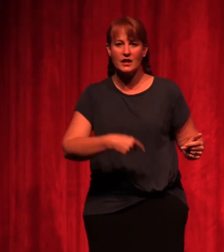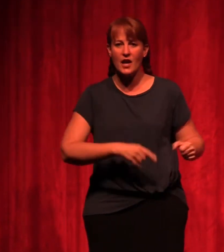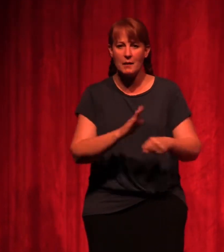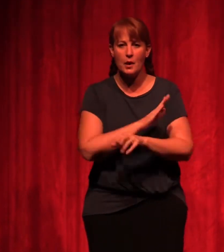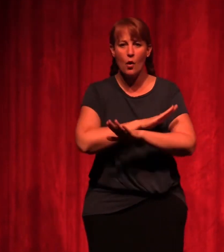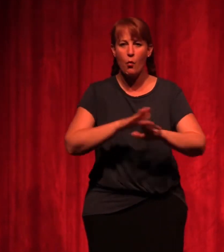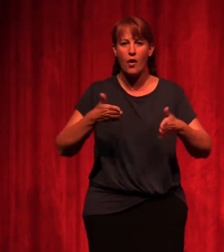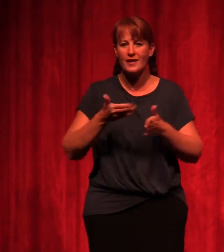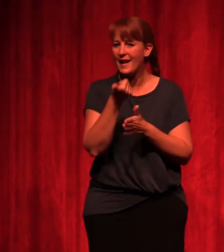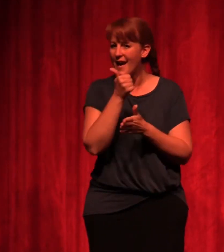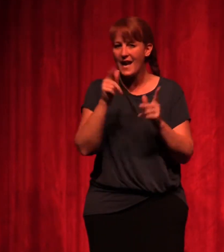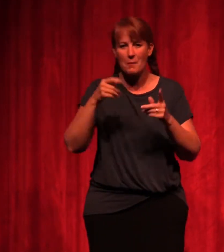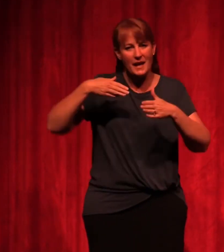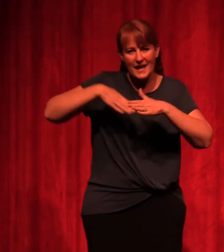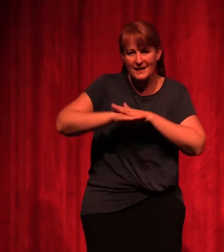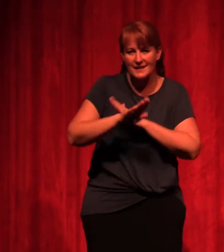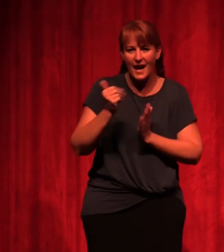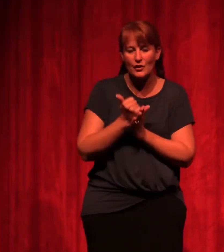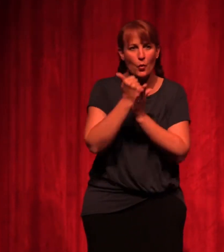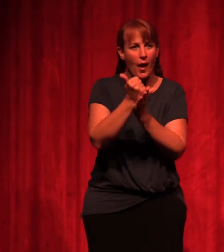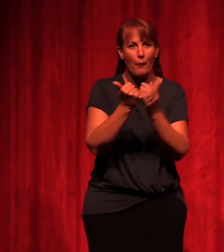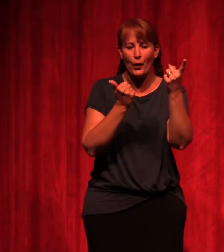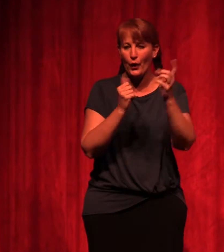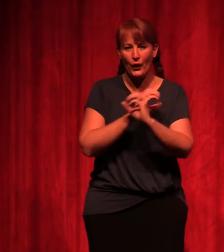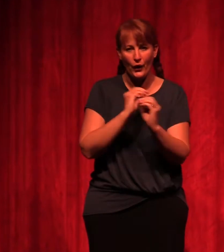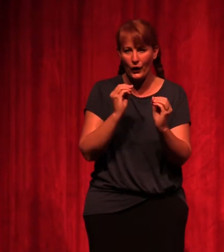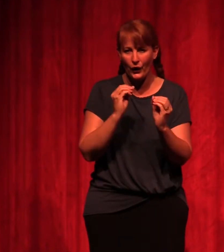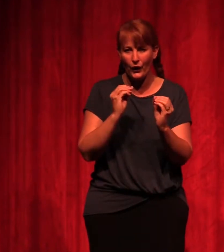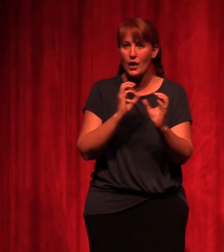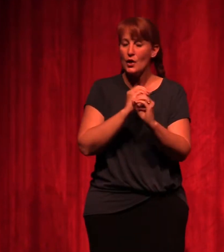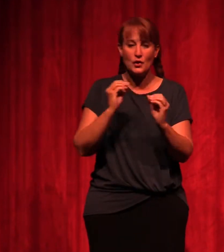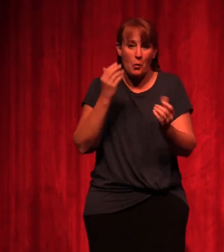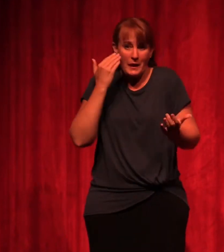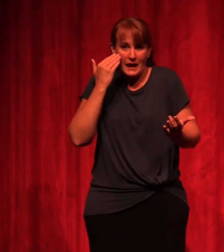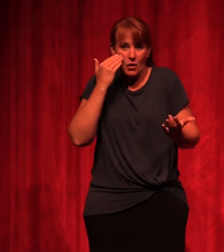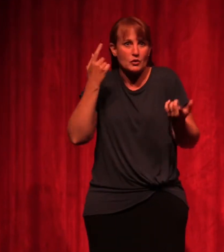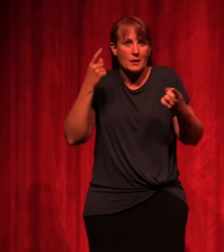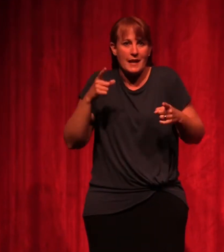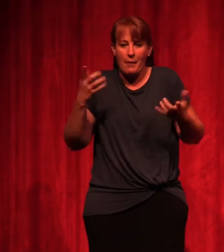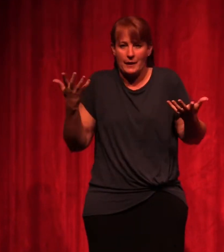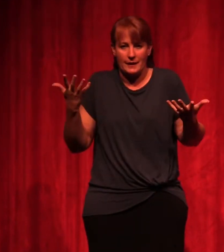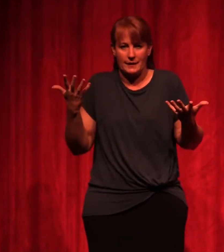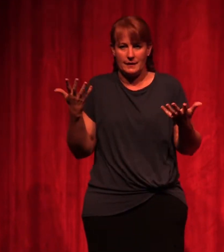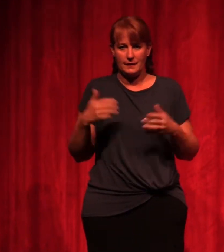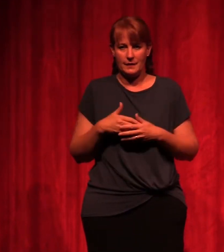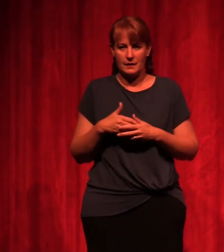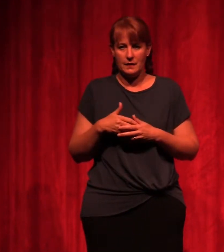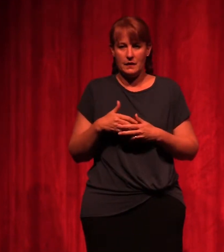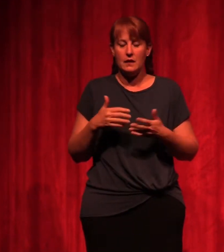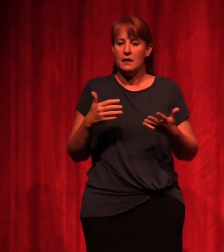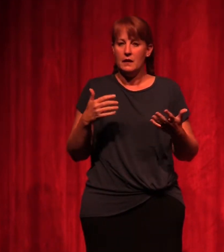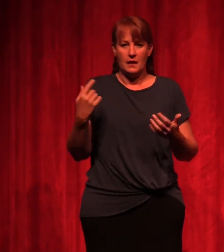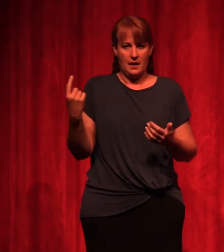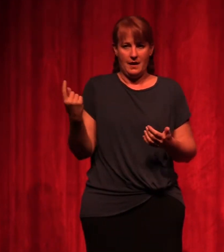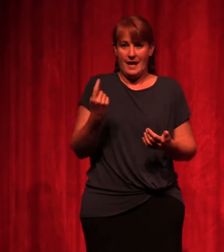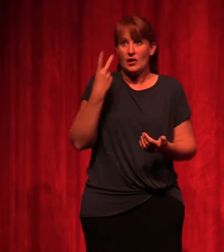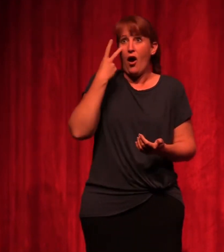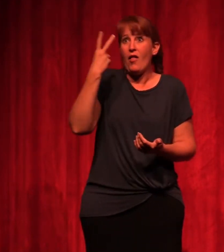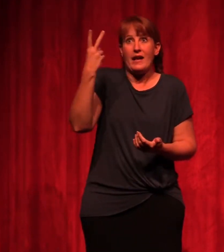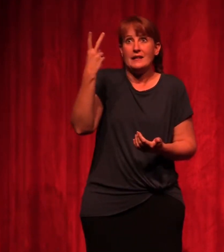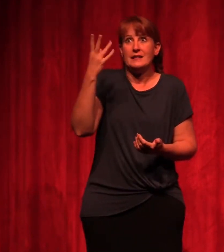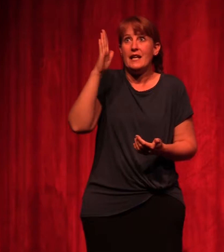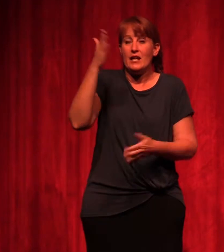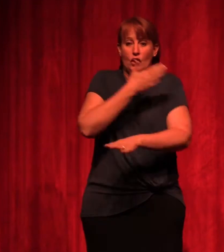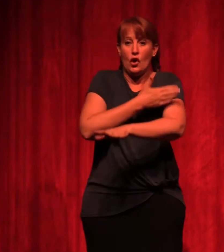let anyone go inside to give her any medical help, so no one knows what's happening. And that's all I see of